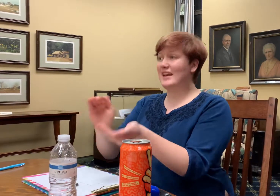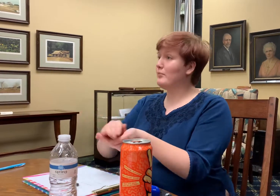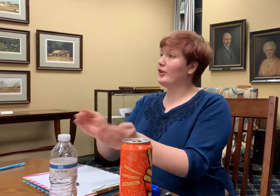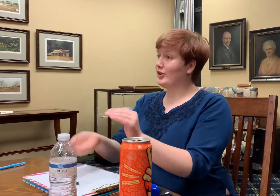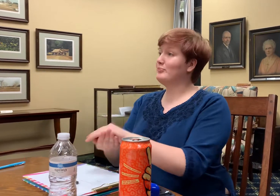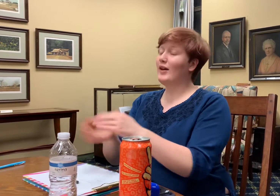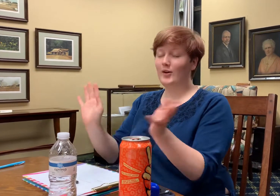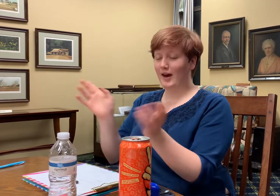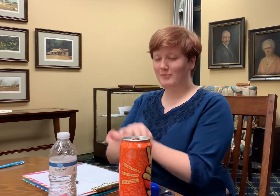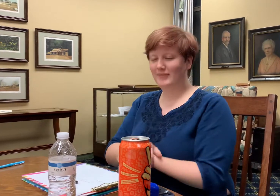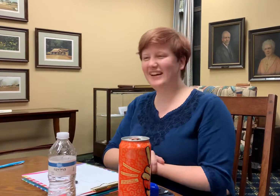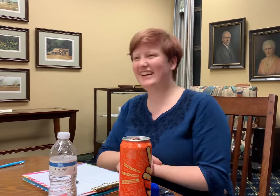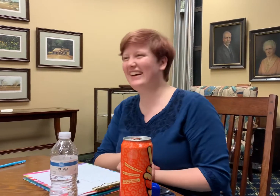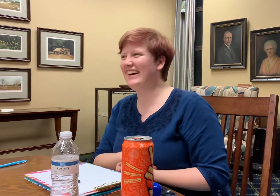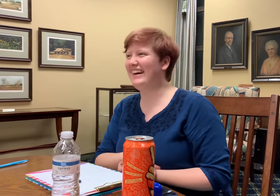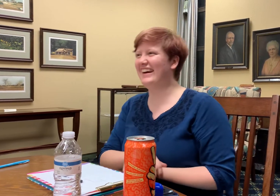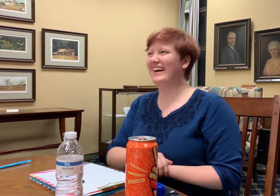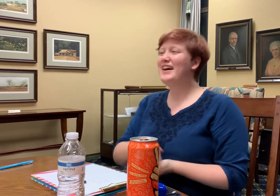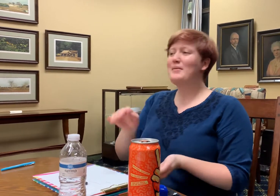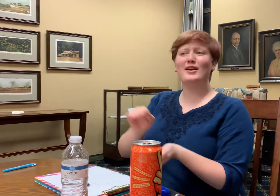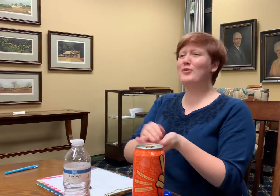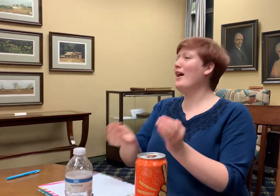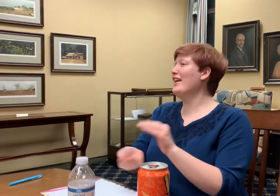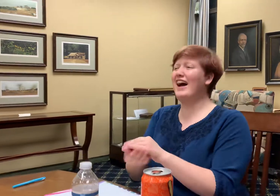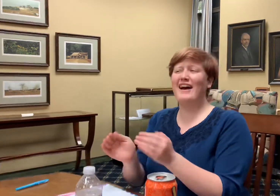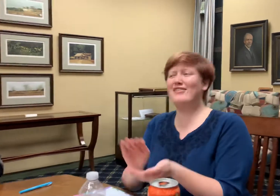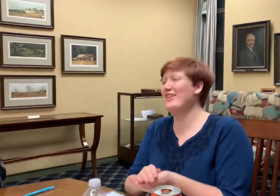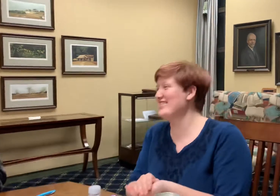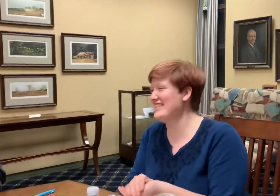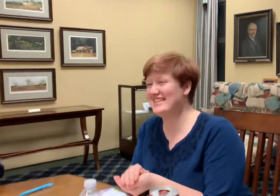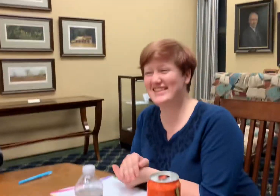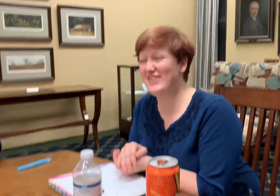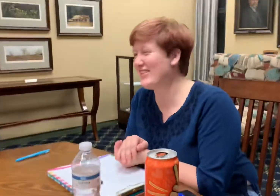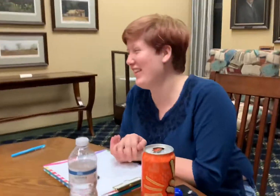hamburger. Okay. Because my laugh was just so close.